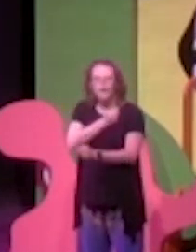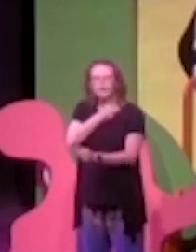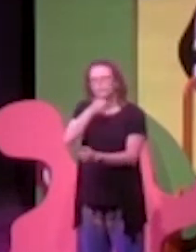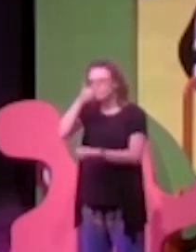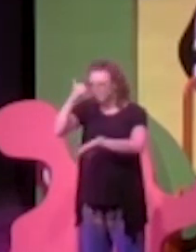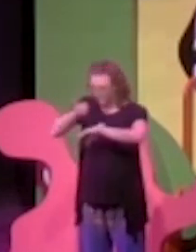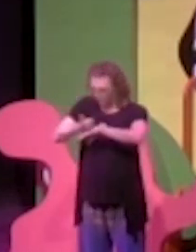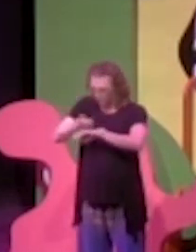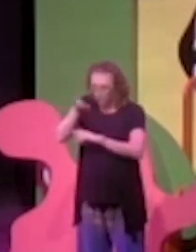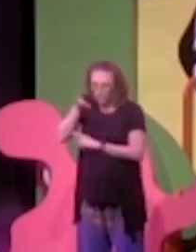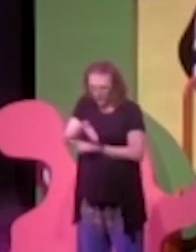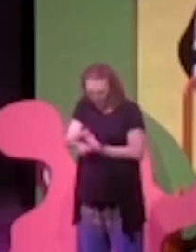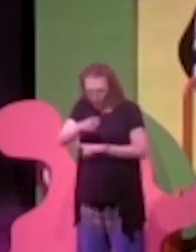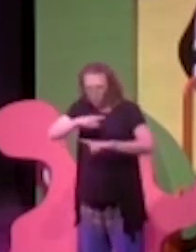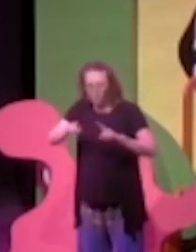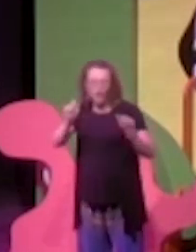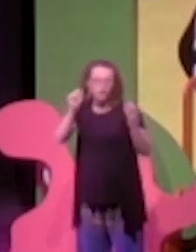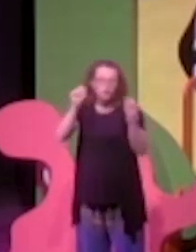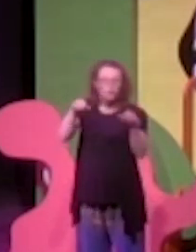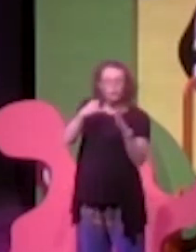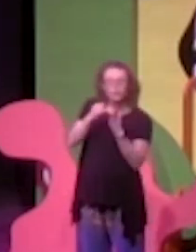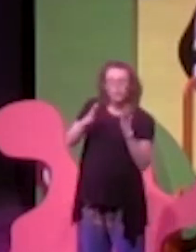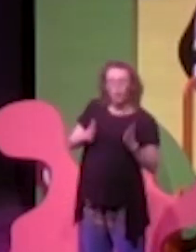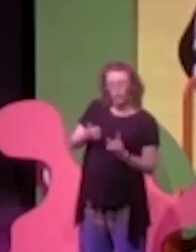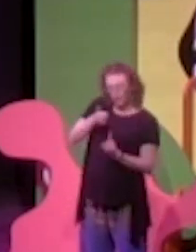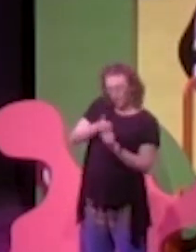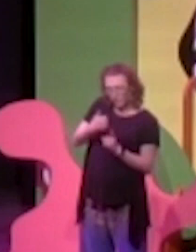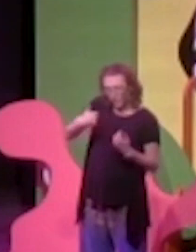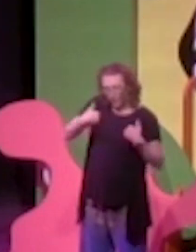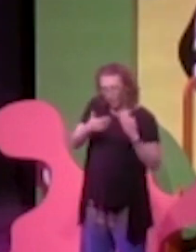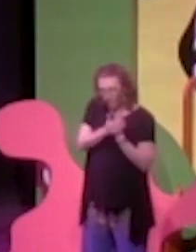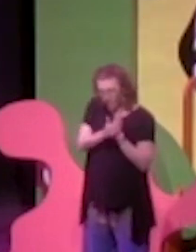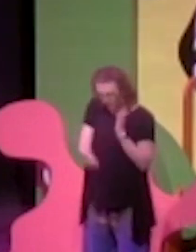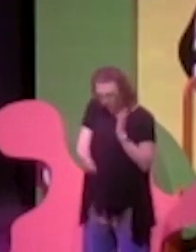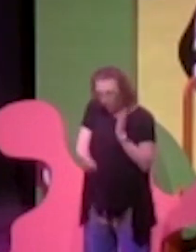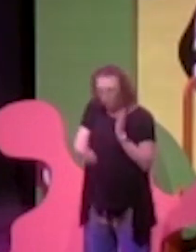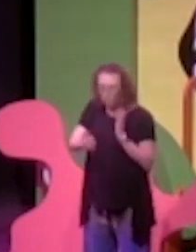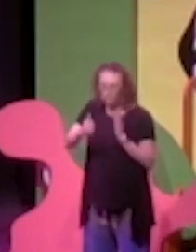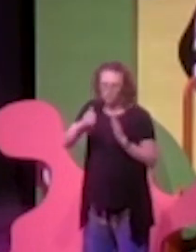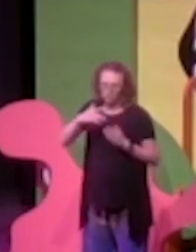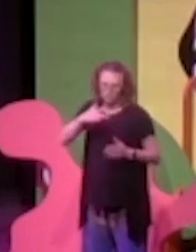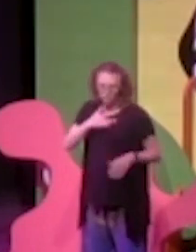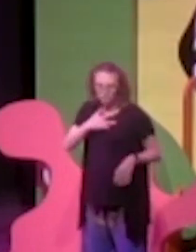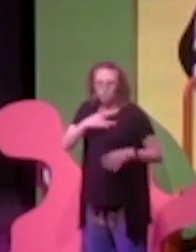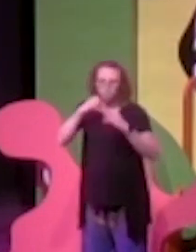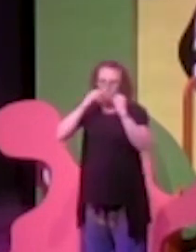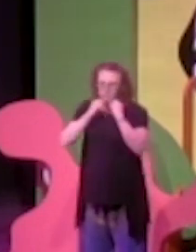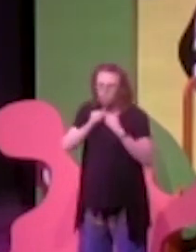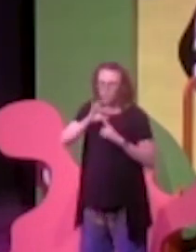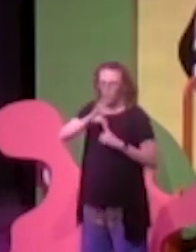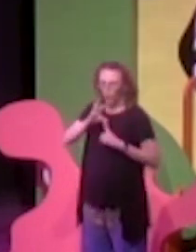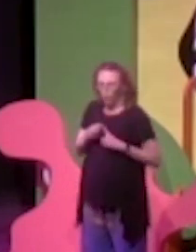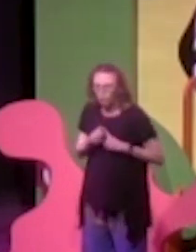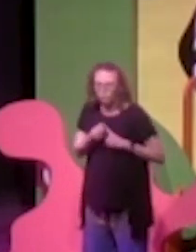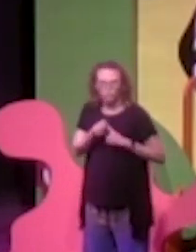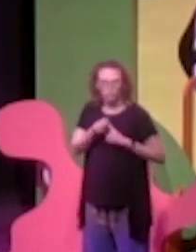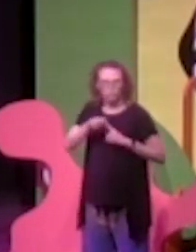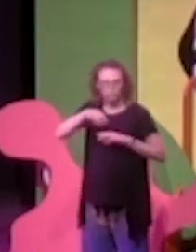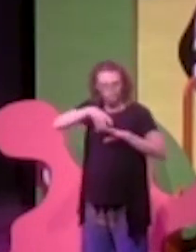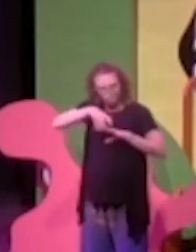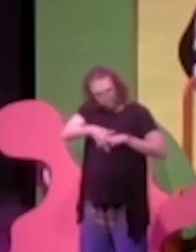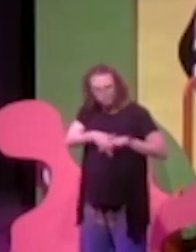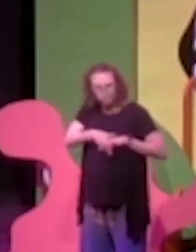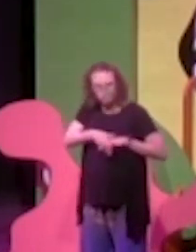skill and integrity and authenticity in representing a particular art form or culture, is there a space for them